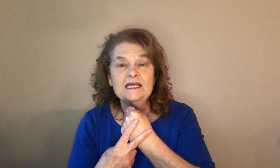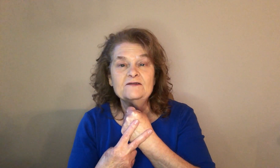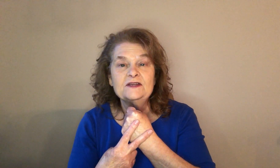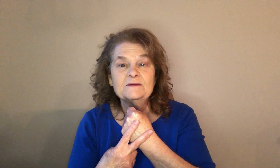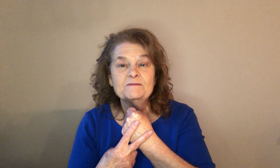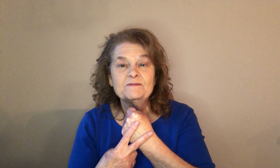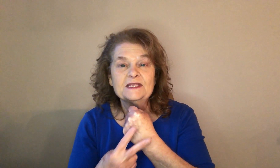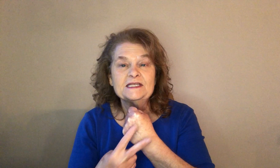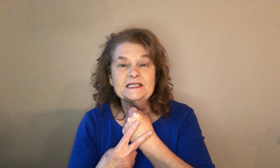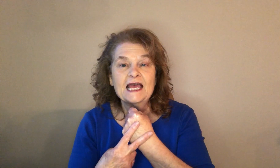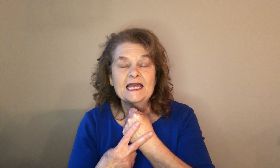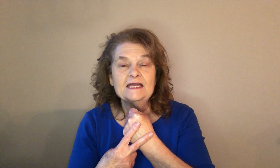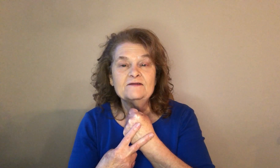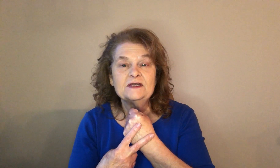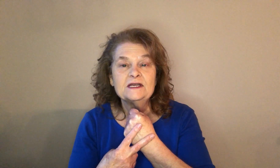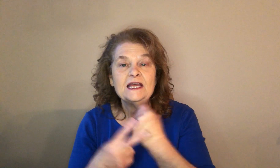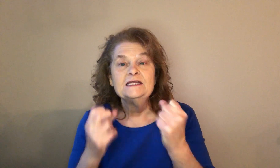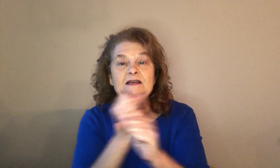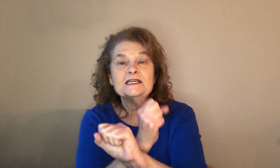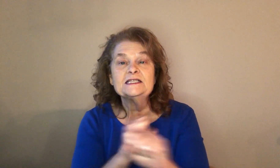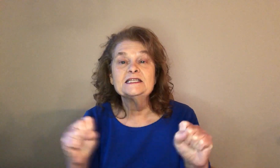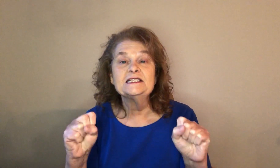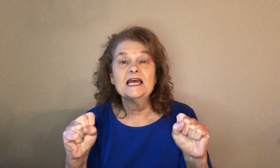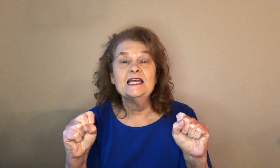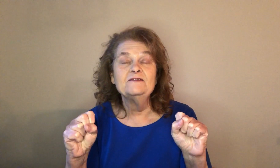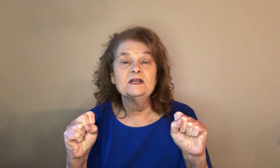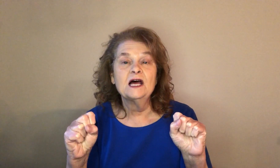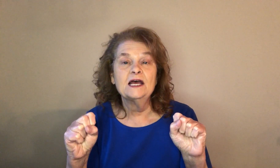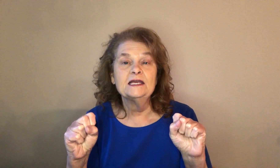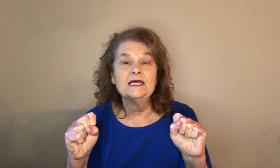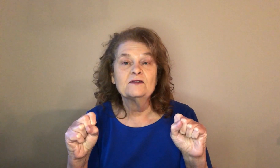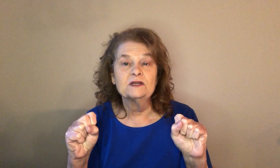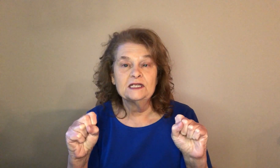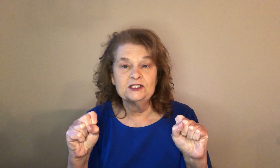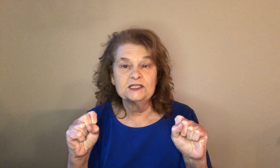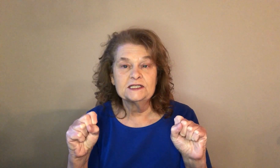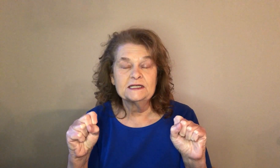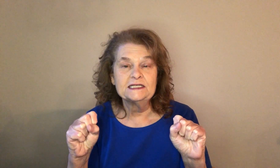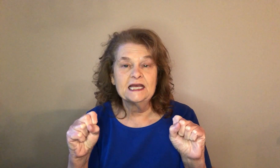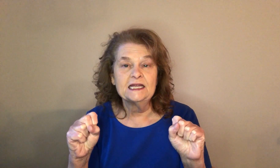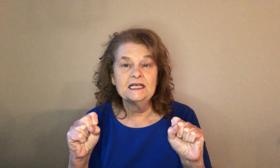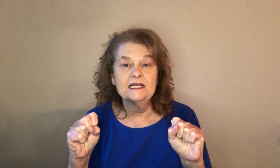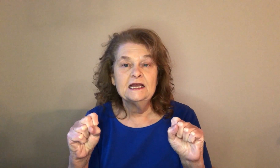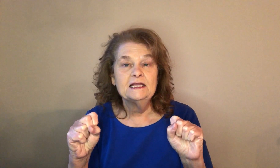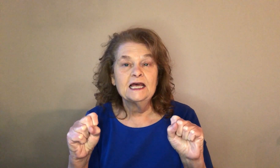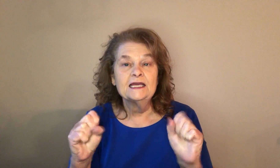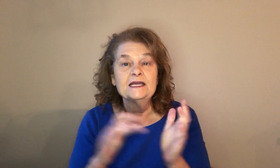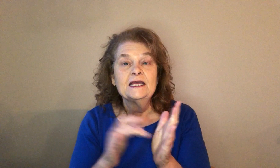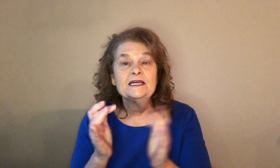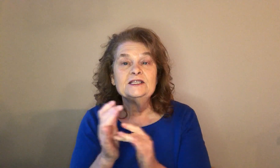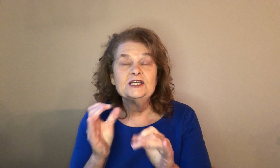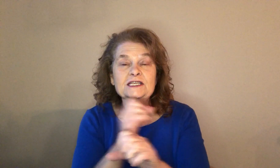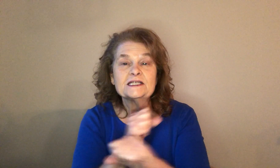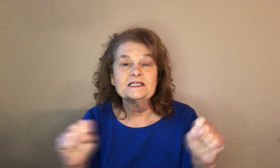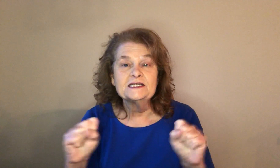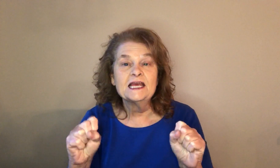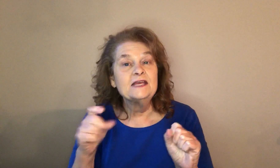saved. Saved. Now this is saved like in a religious setting, like Jesus saves